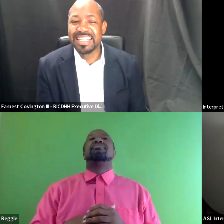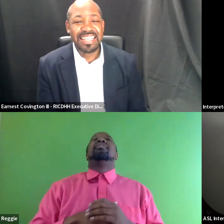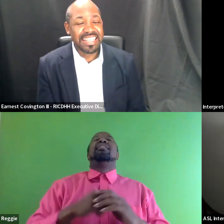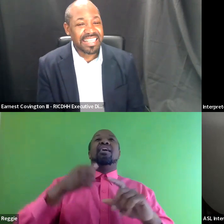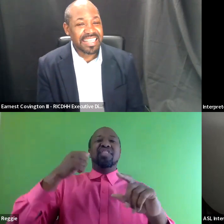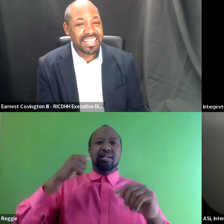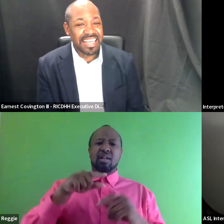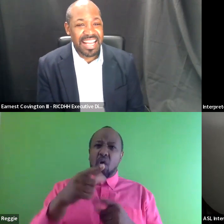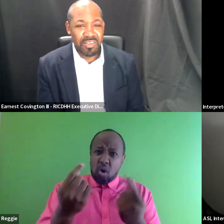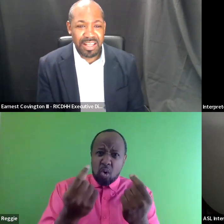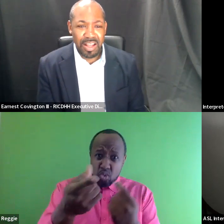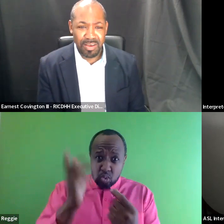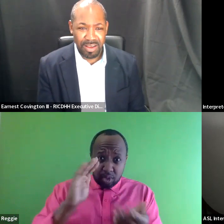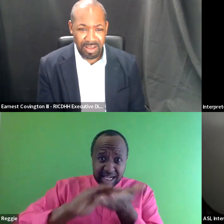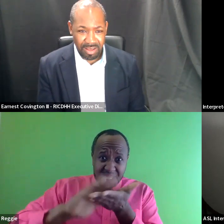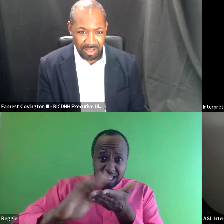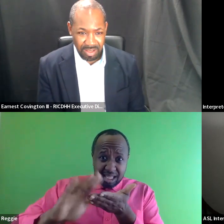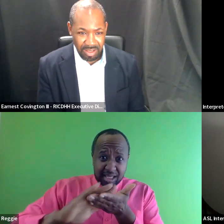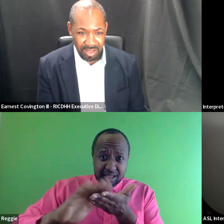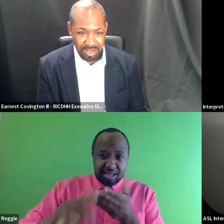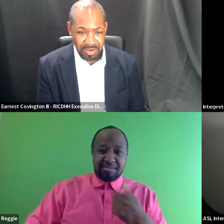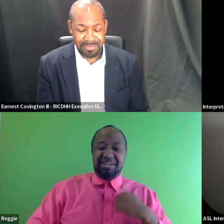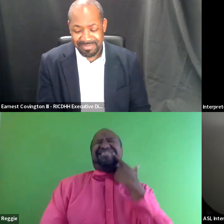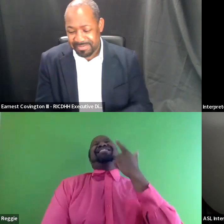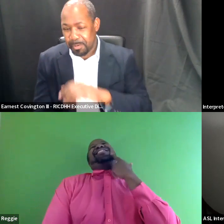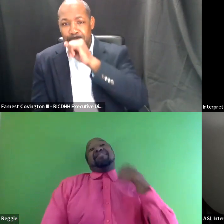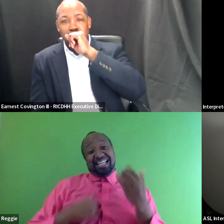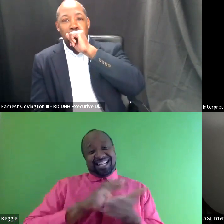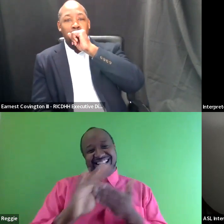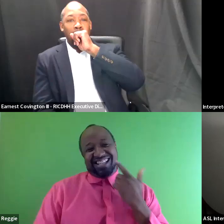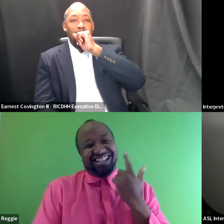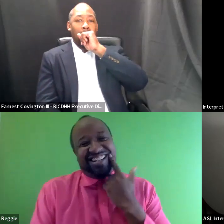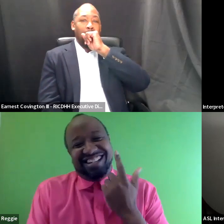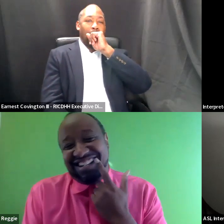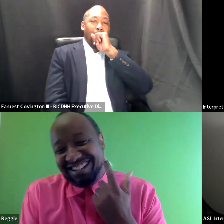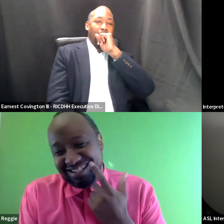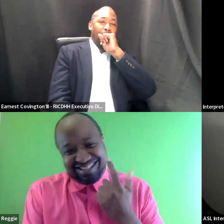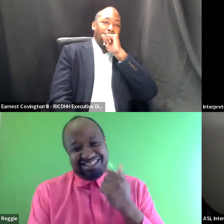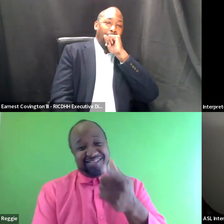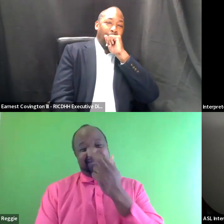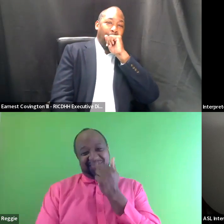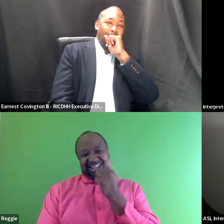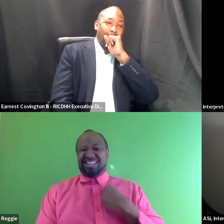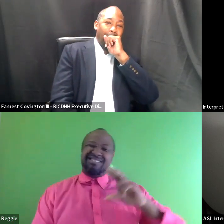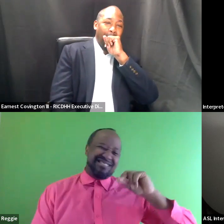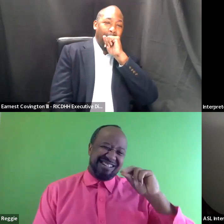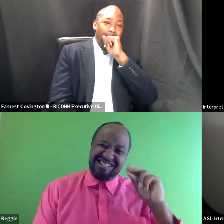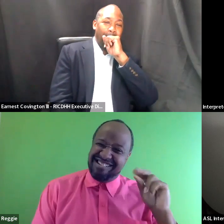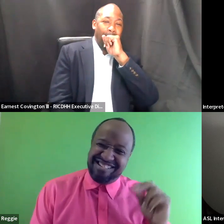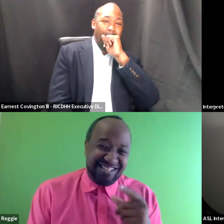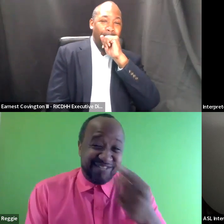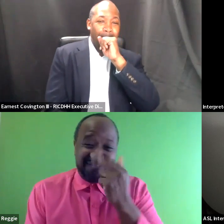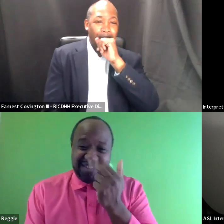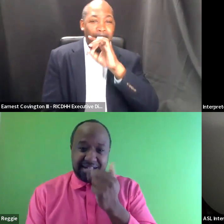try to get into MSSD and see what happens there. And then people would say, oh, are you going to be the janitor?